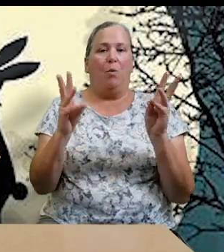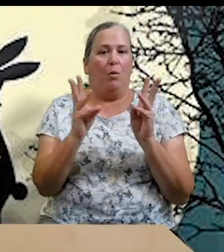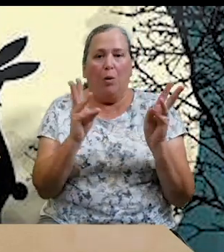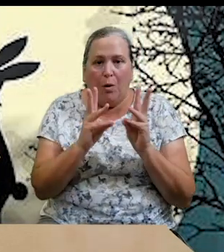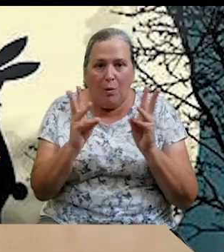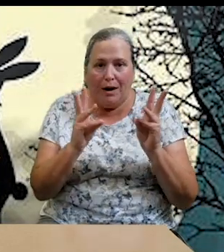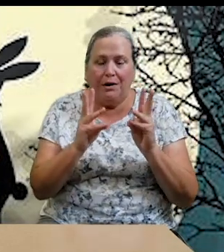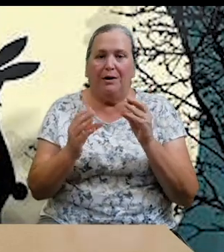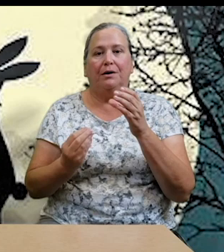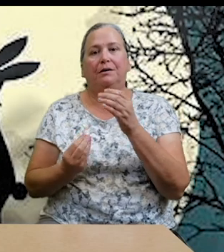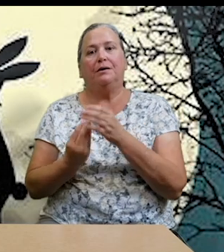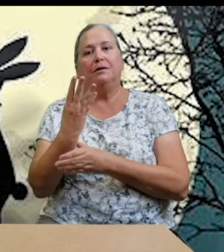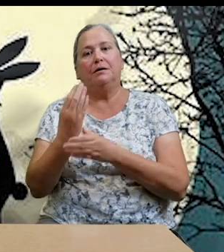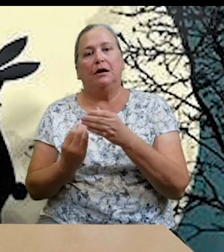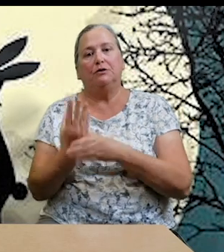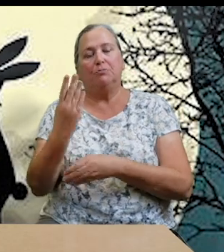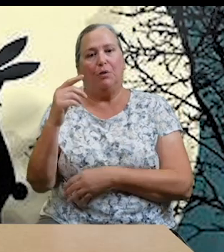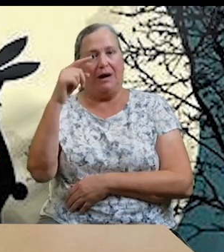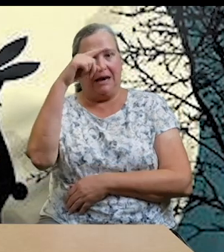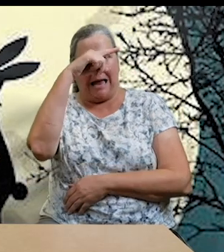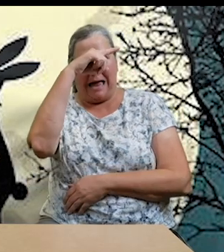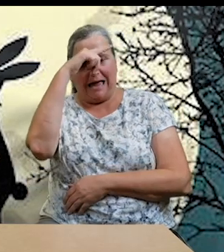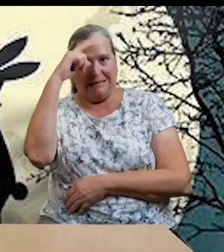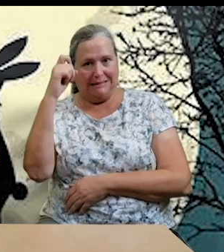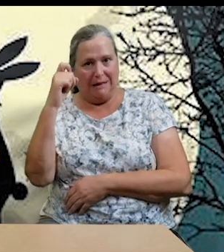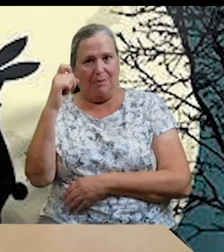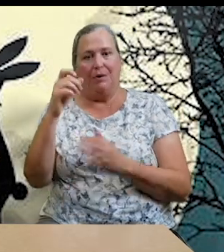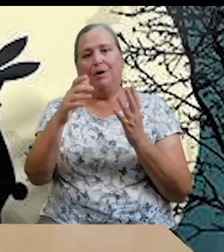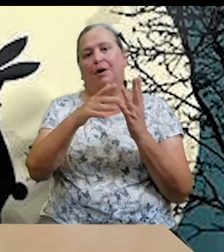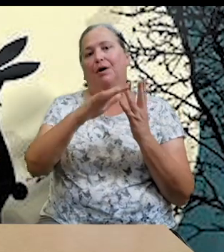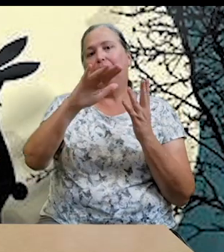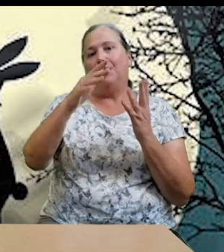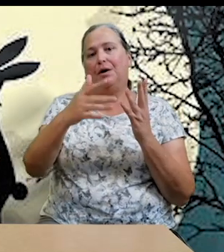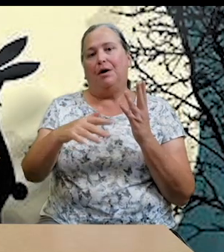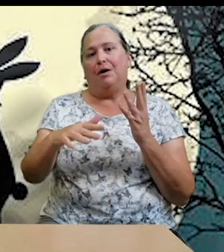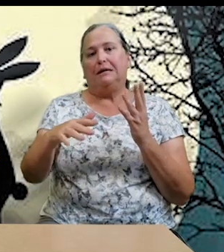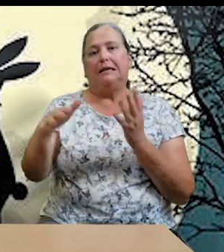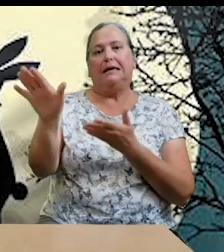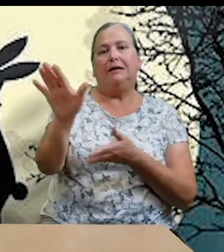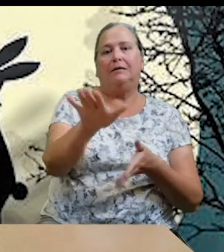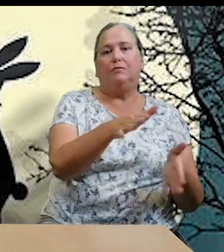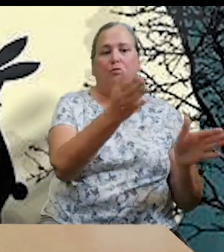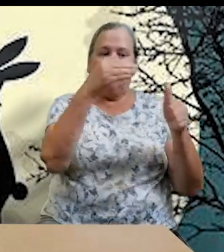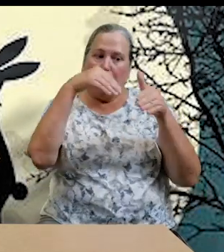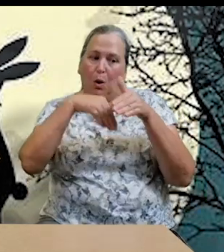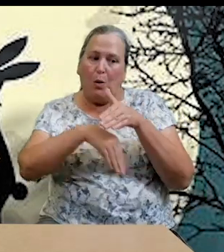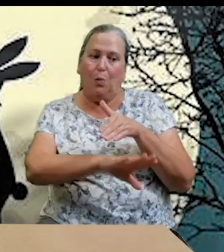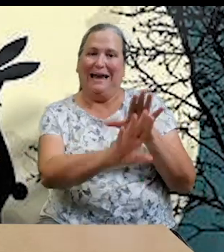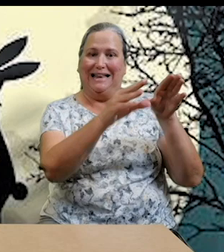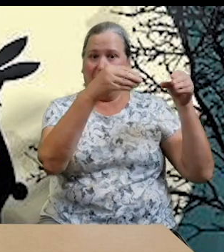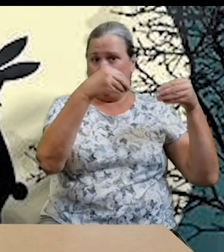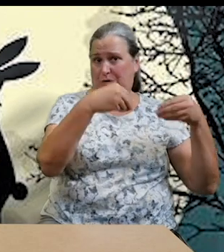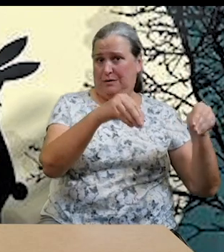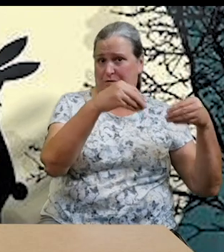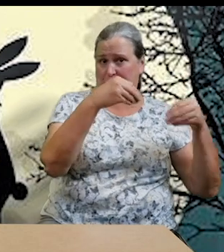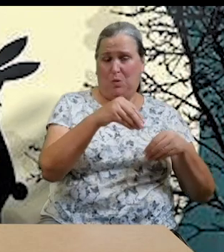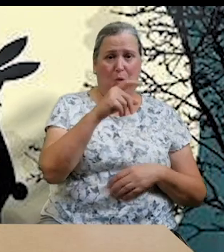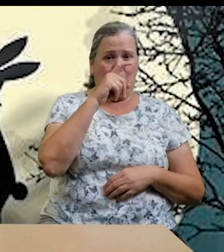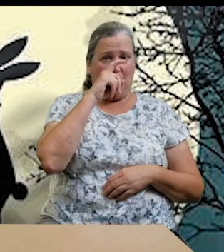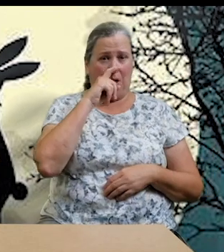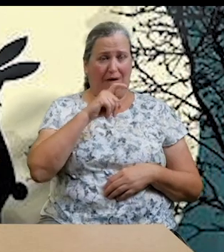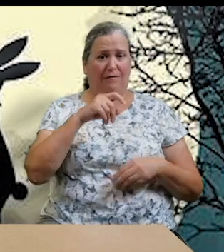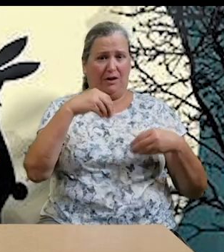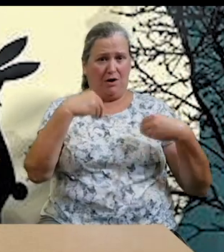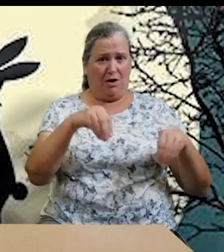blew in through the open door of Lucius Clark's shop, and rain, and the green, outrageous, hopeful light